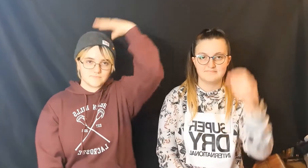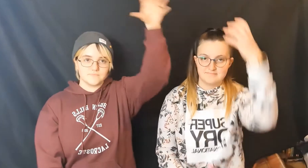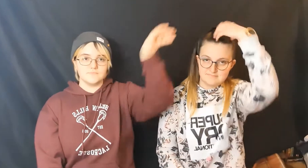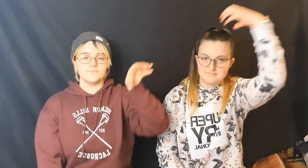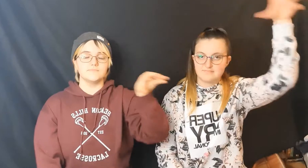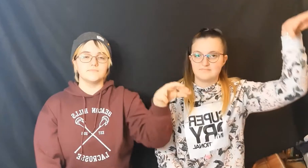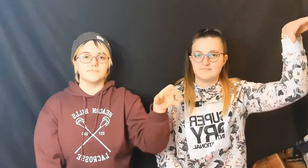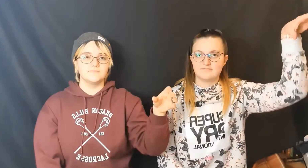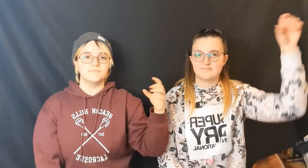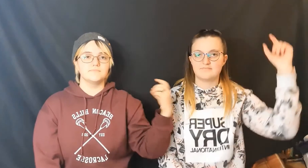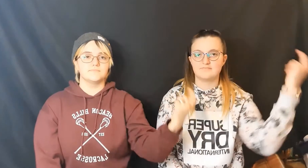kingdom come.